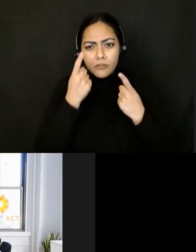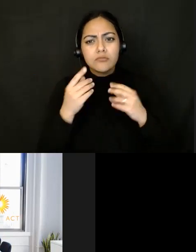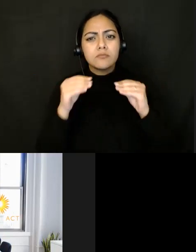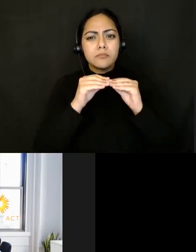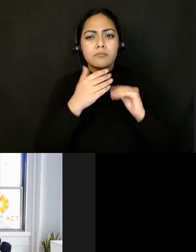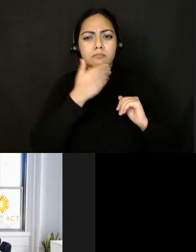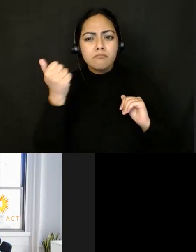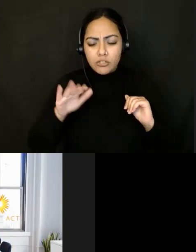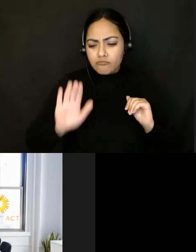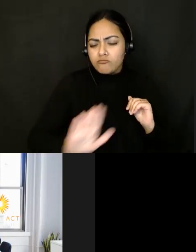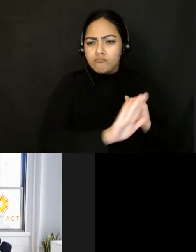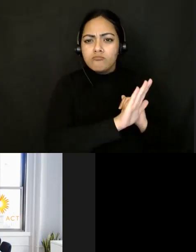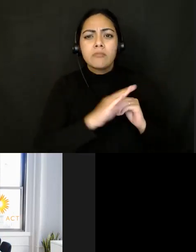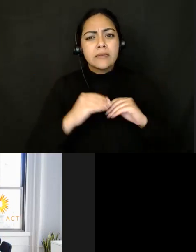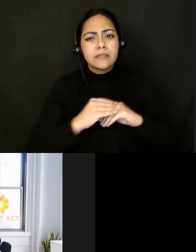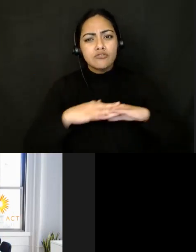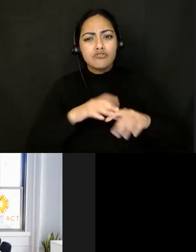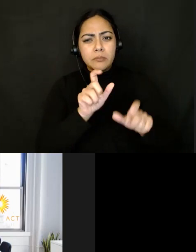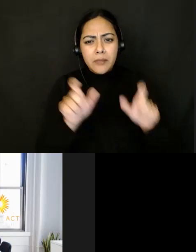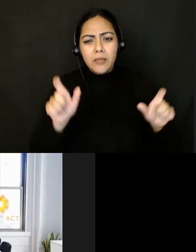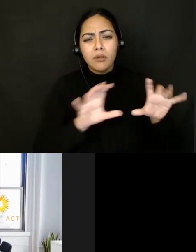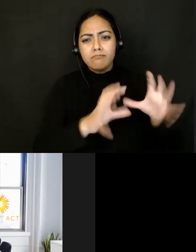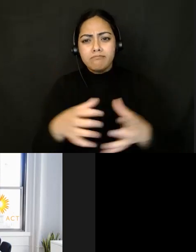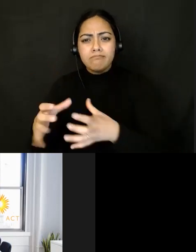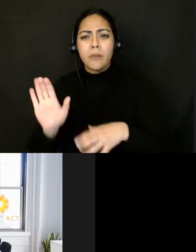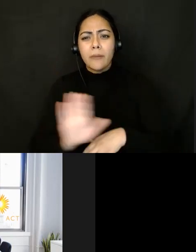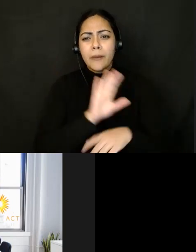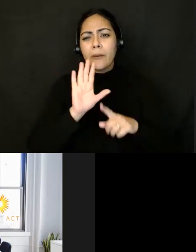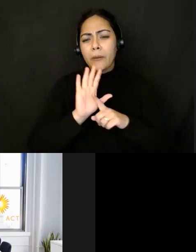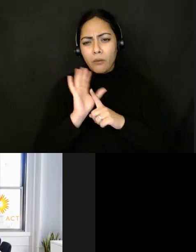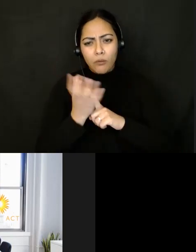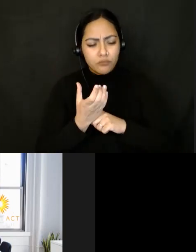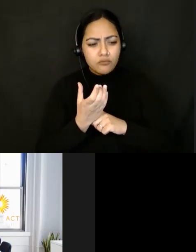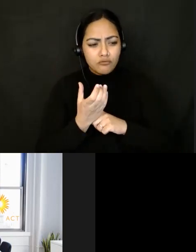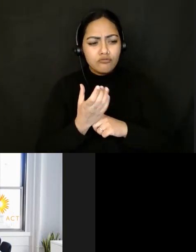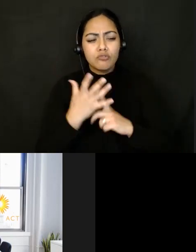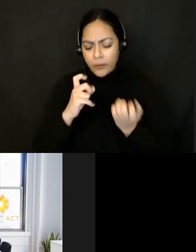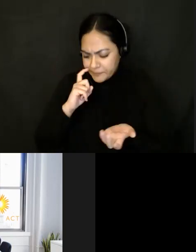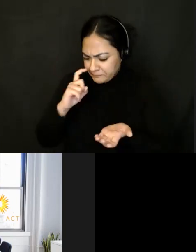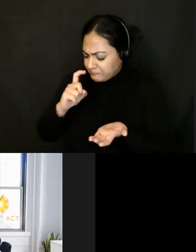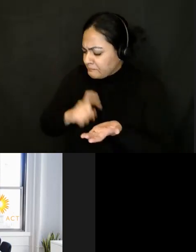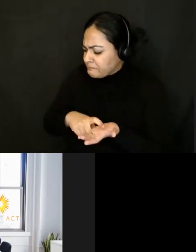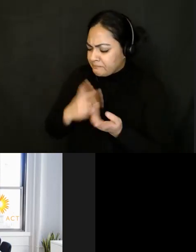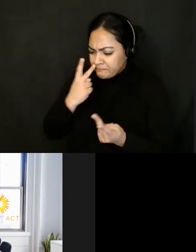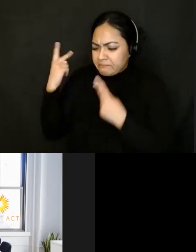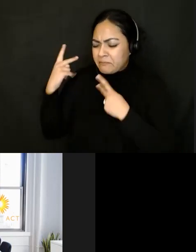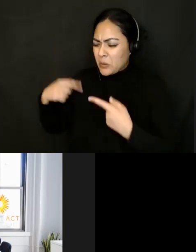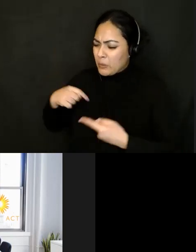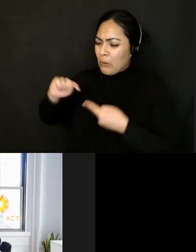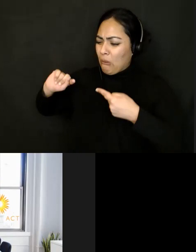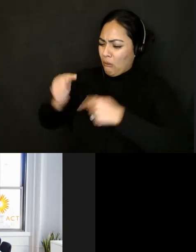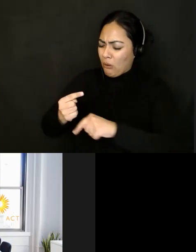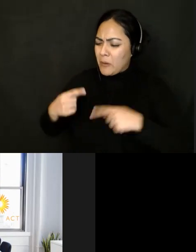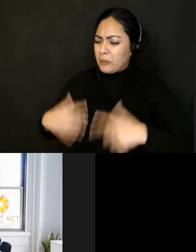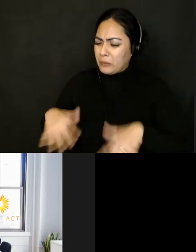their cultures. And we take this moment of reflection to acknowledge the harms and mistakes of the past and to consider how we are and can